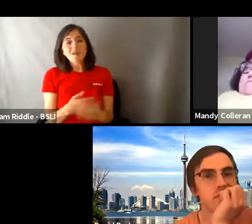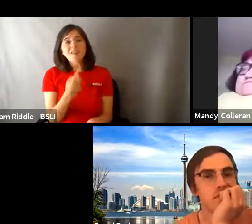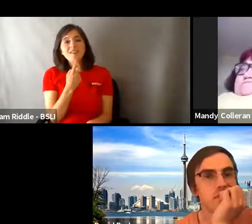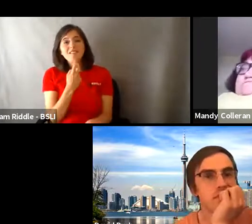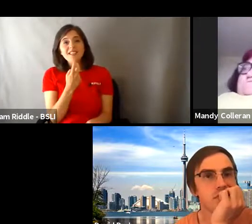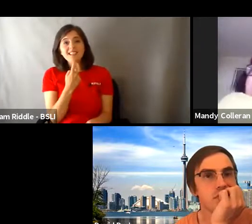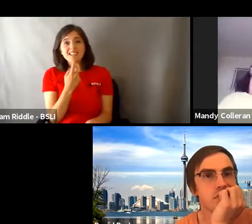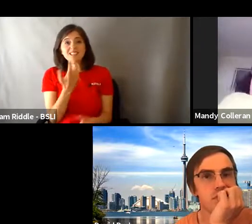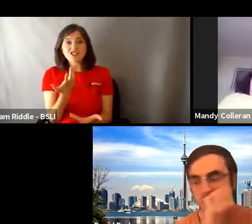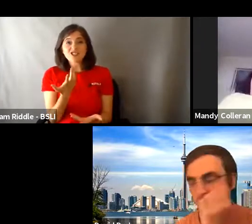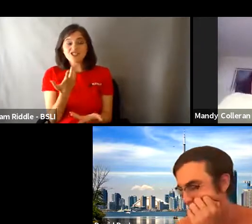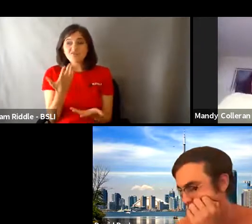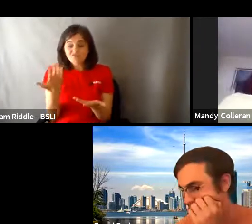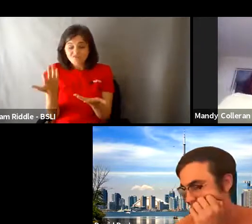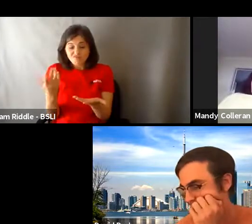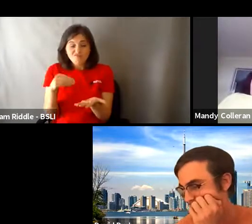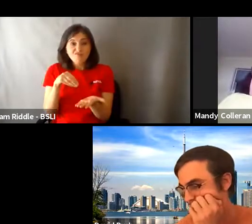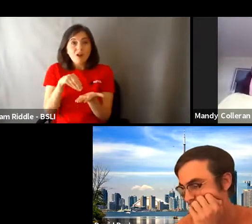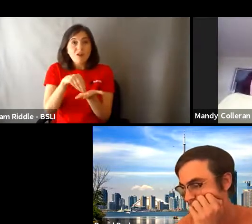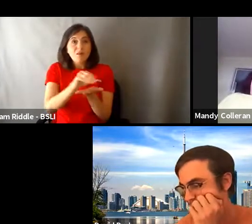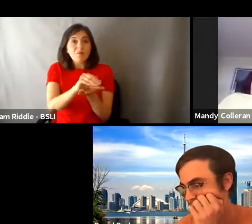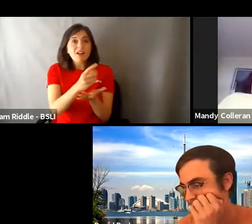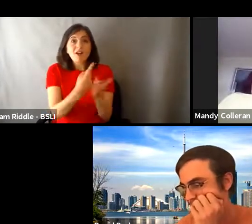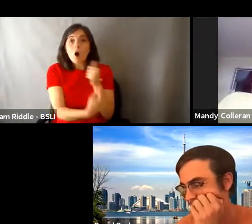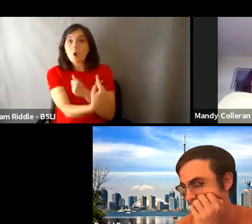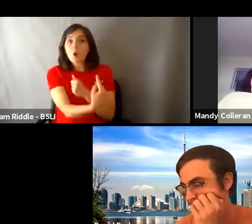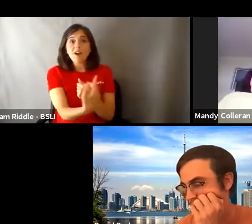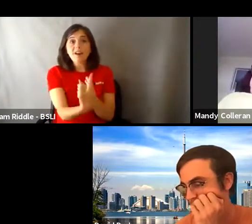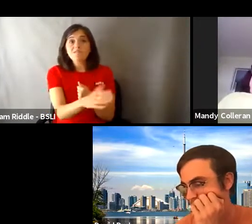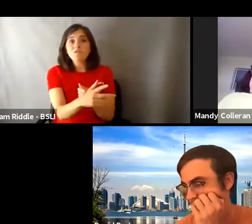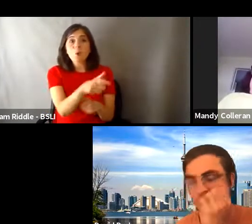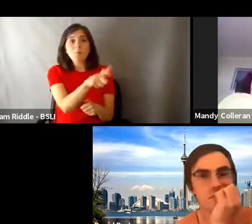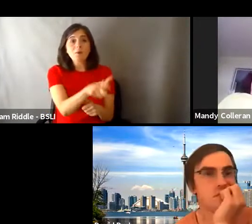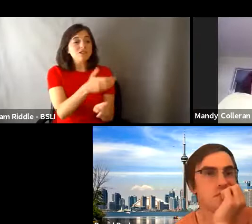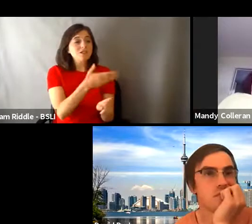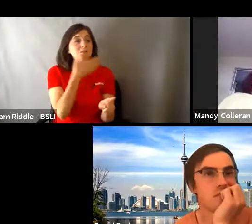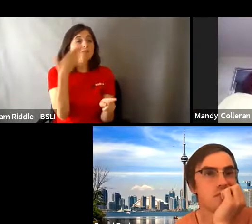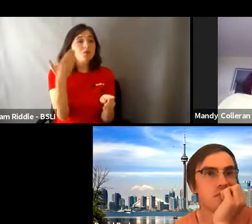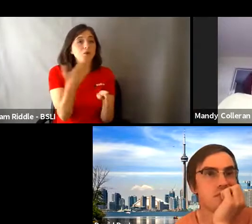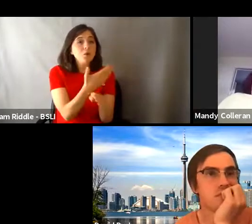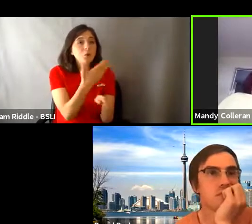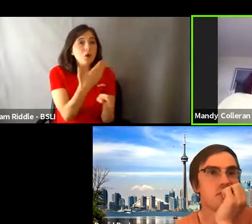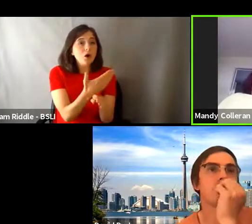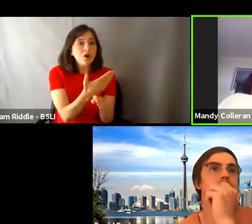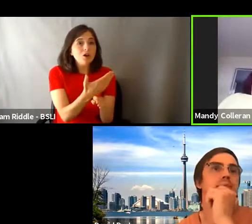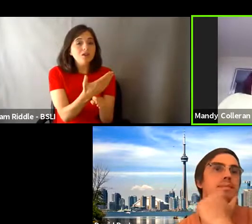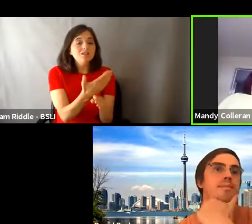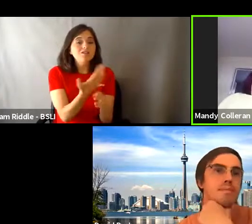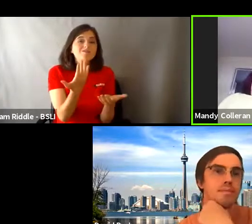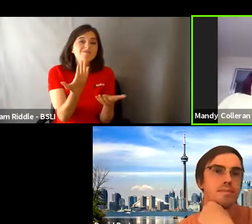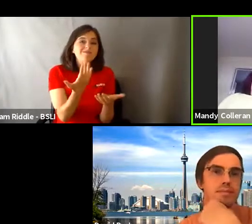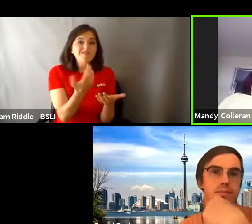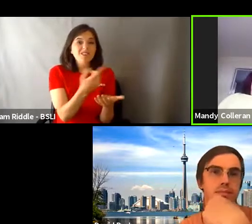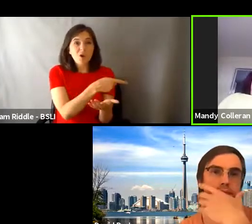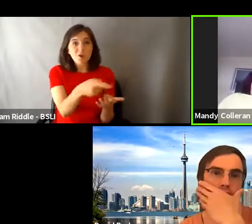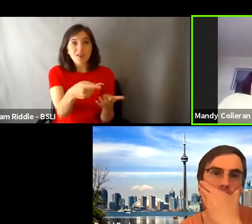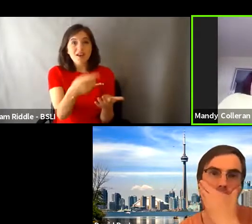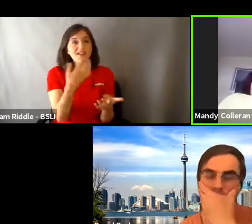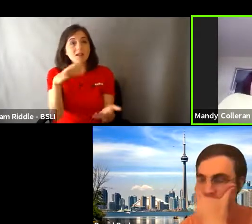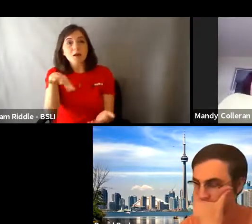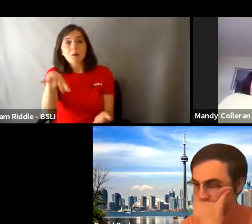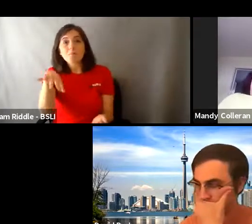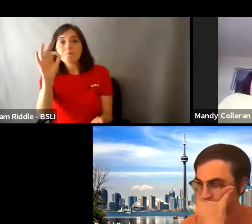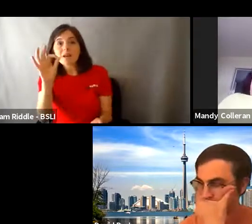people who are unemployed and receiving basic unemployment benefits. Those were not people, they didn't pick people who are